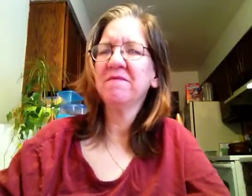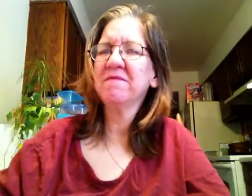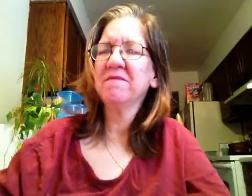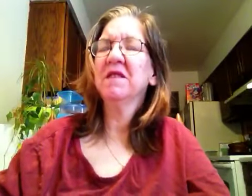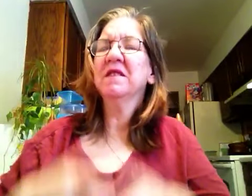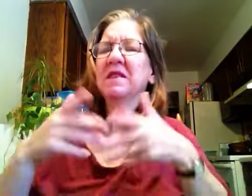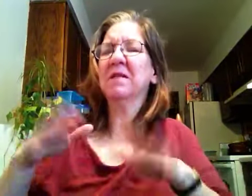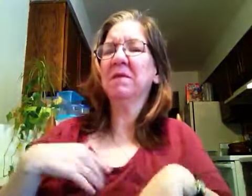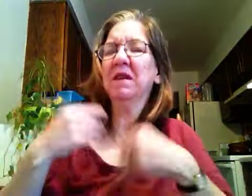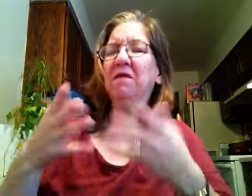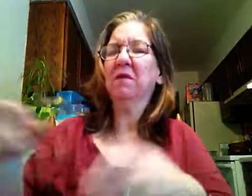I'm sorry.